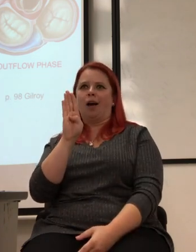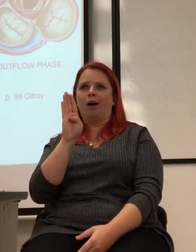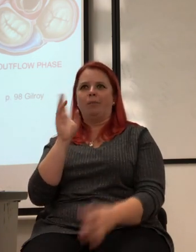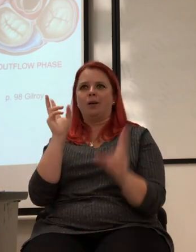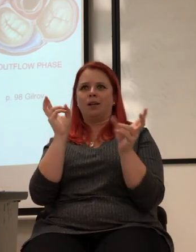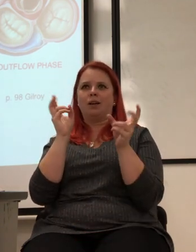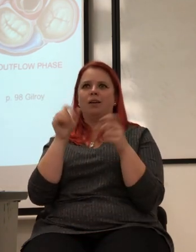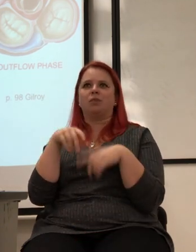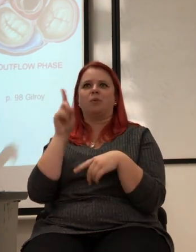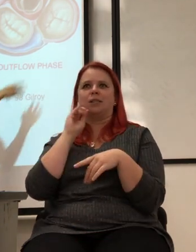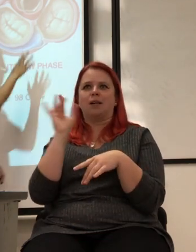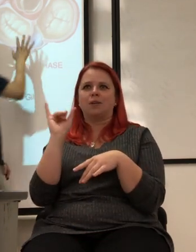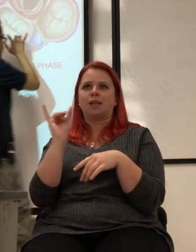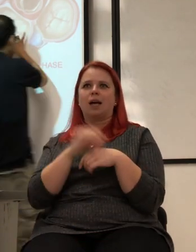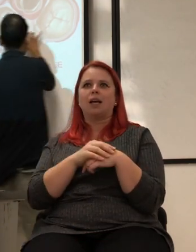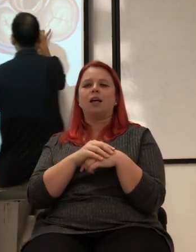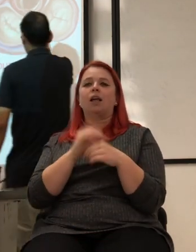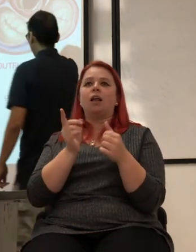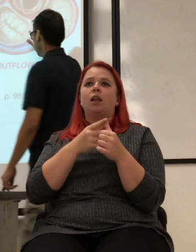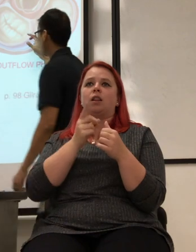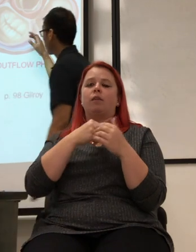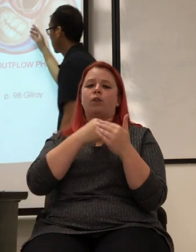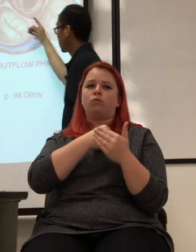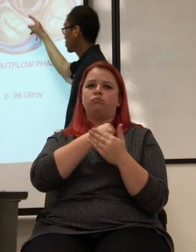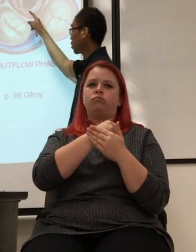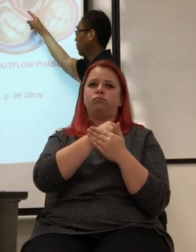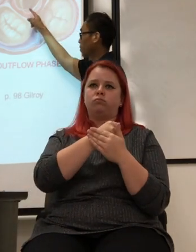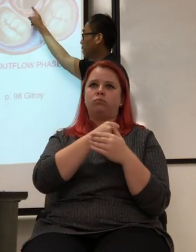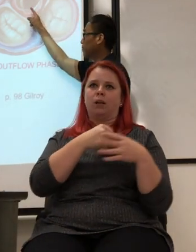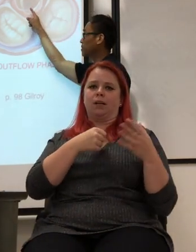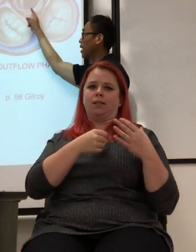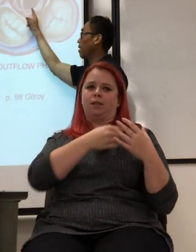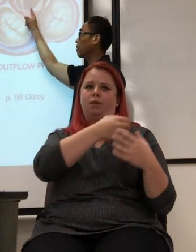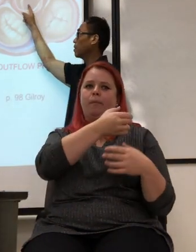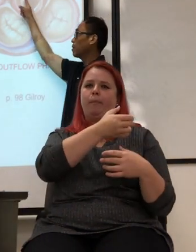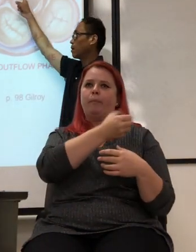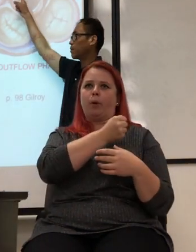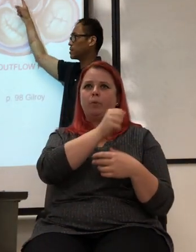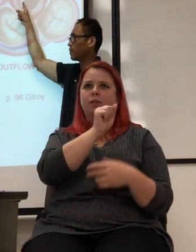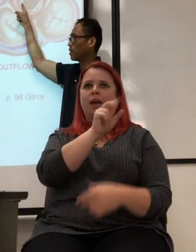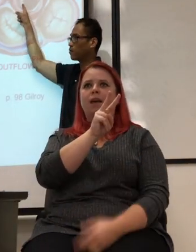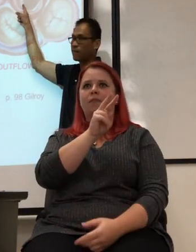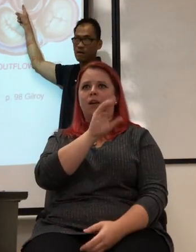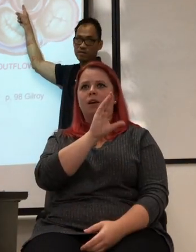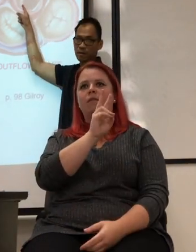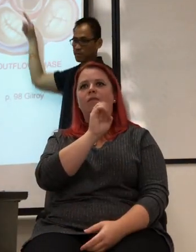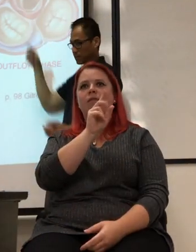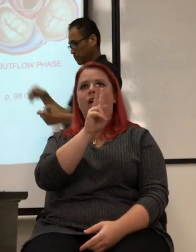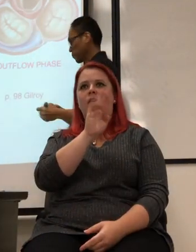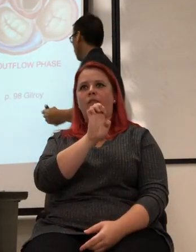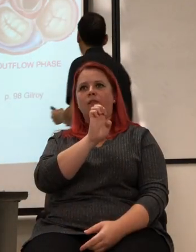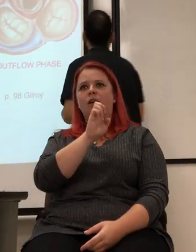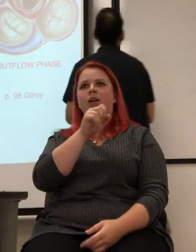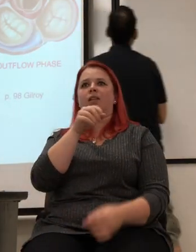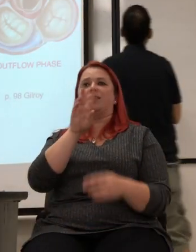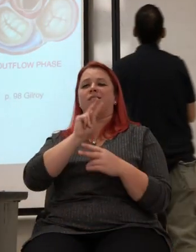sounds. The first lub is the AV valve closing. The sharper dup sound are the semilunar valves